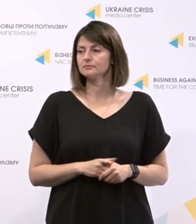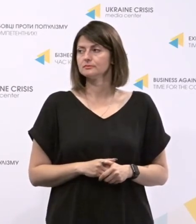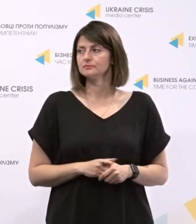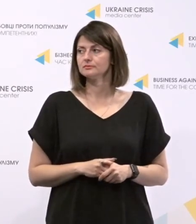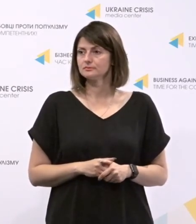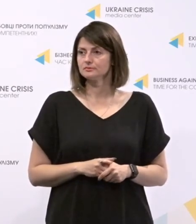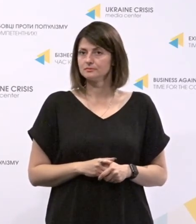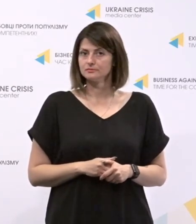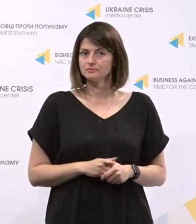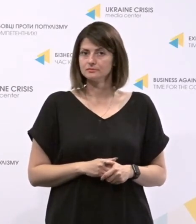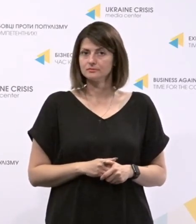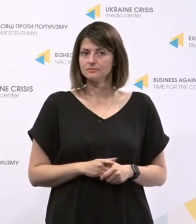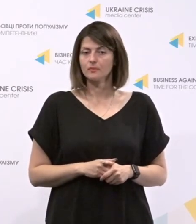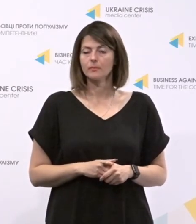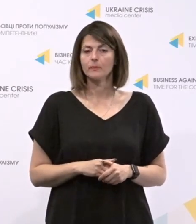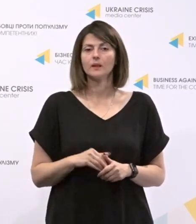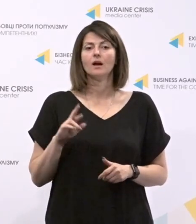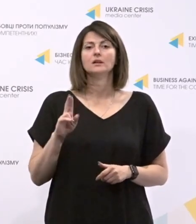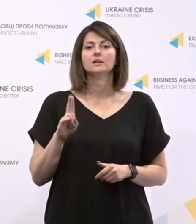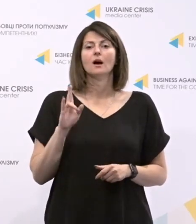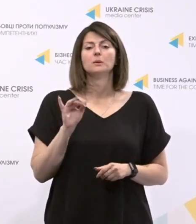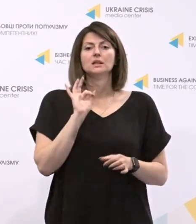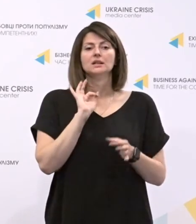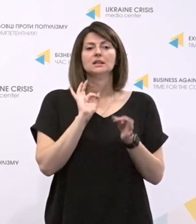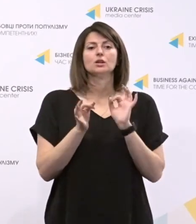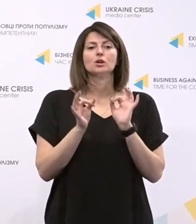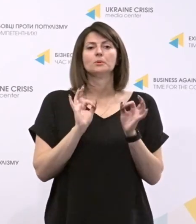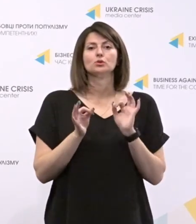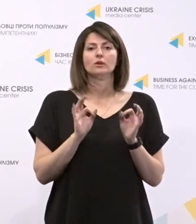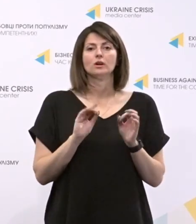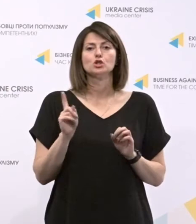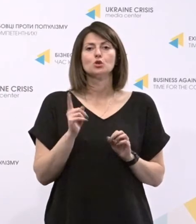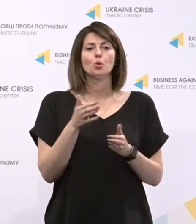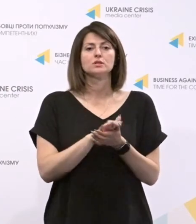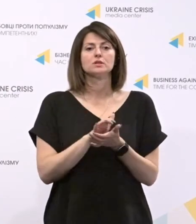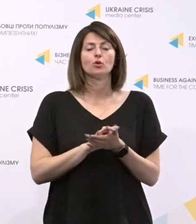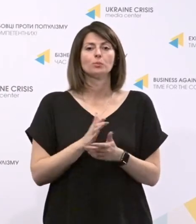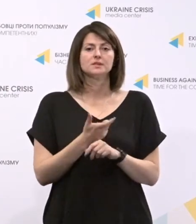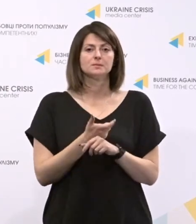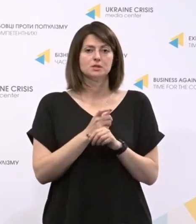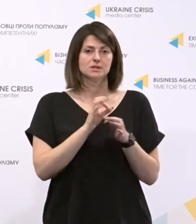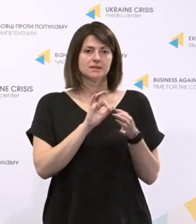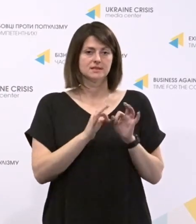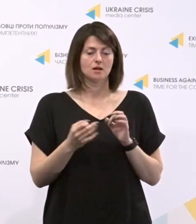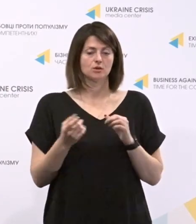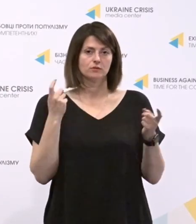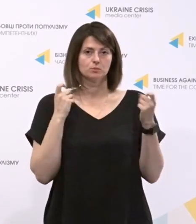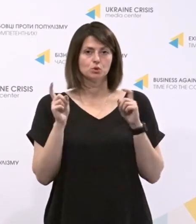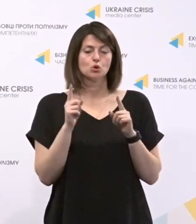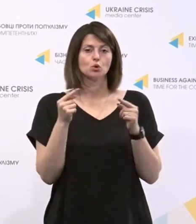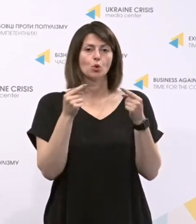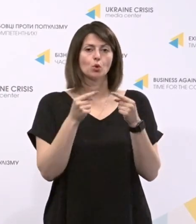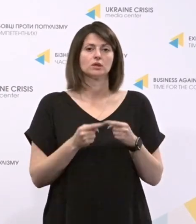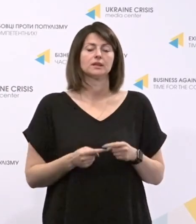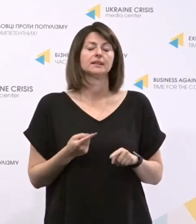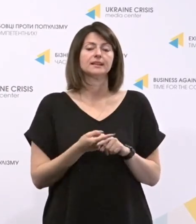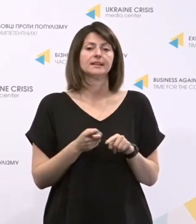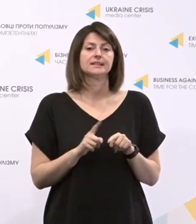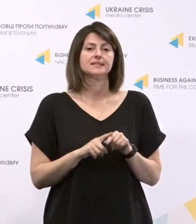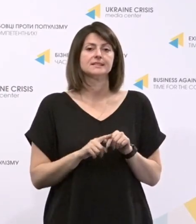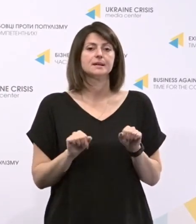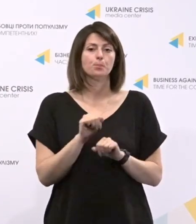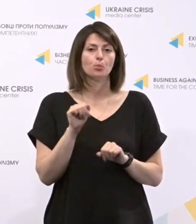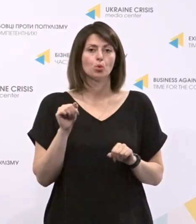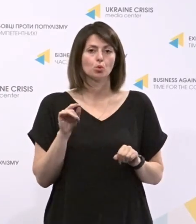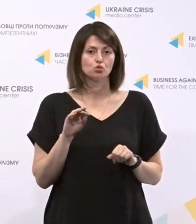Well, I would recommend that for the details of the specific violations that we have documented during this